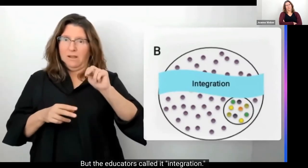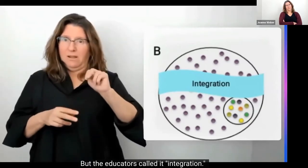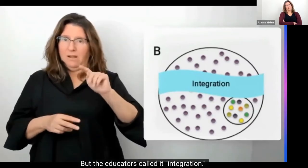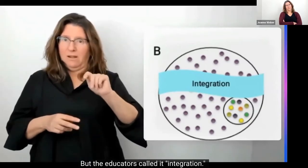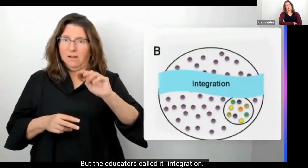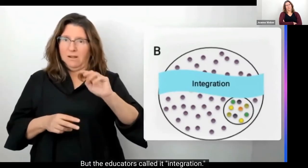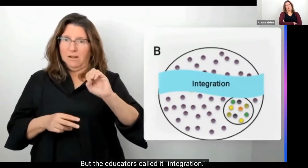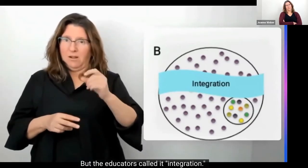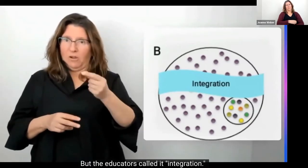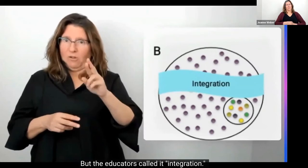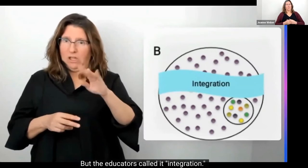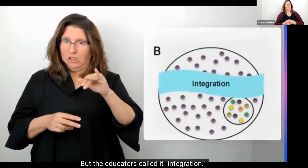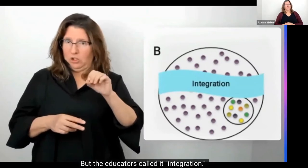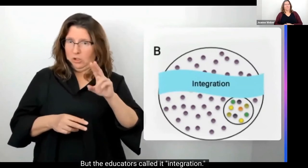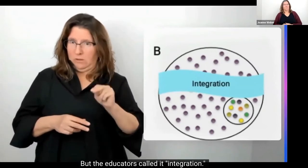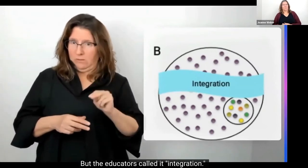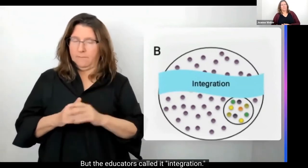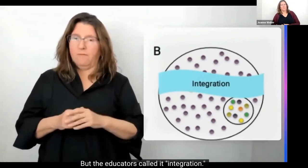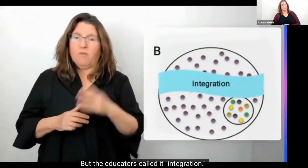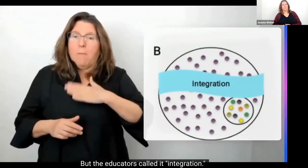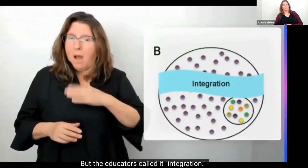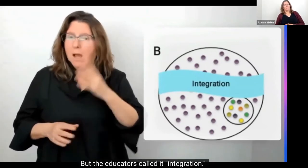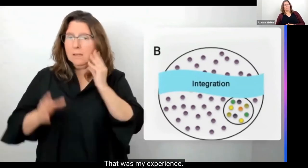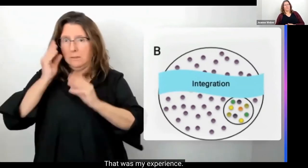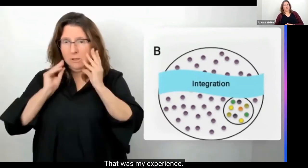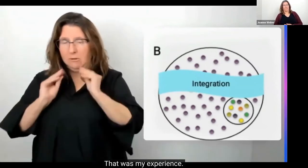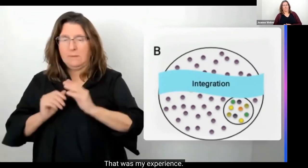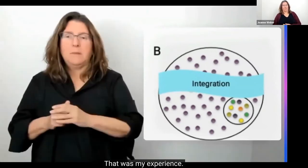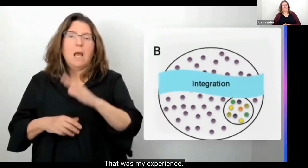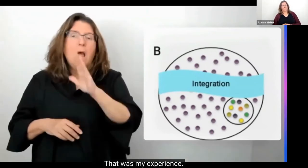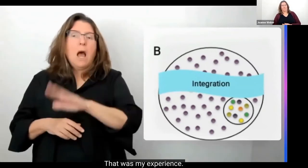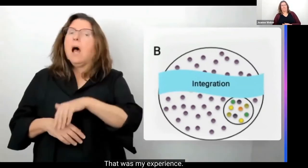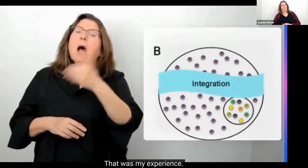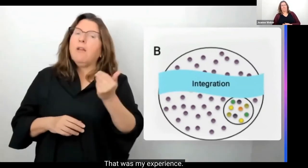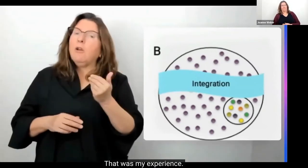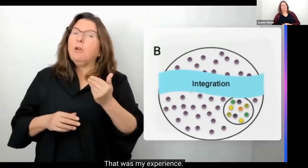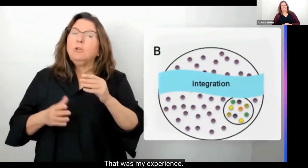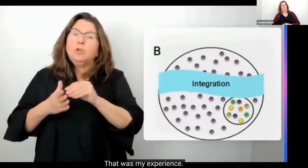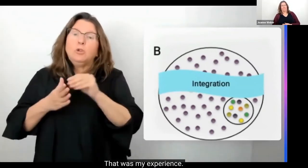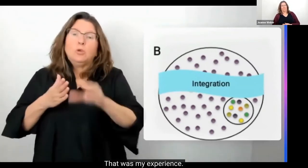But the educators called it integration. That was my experience.